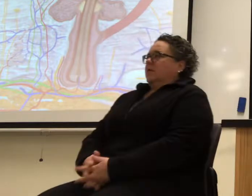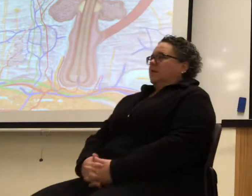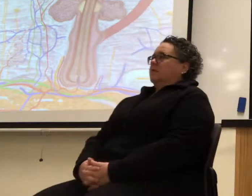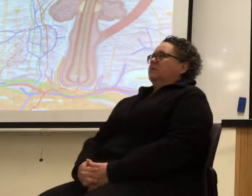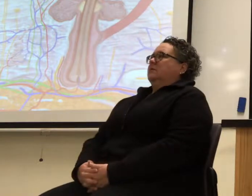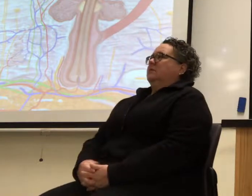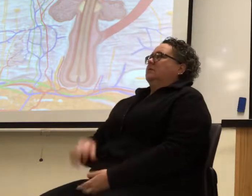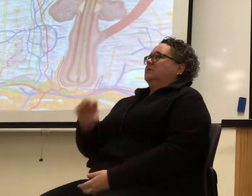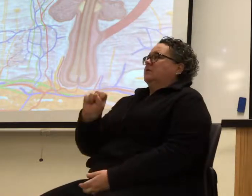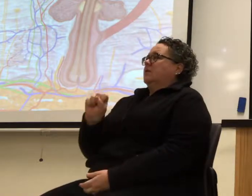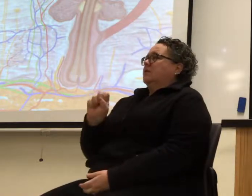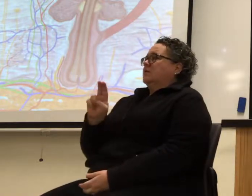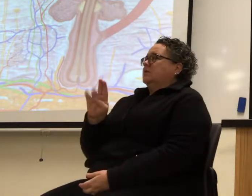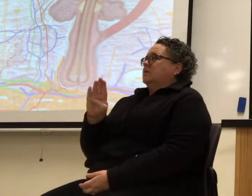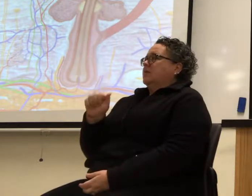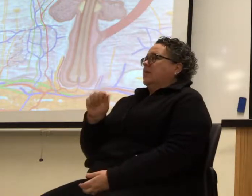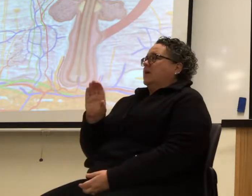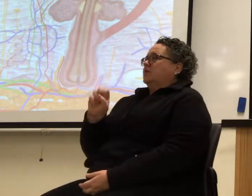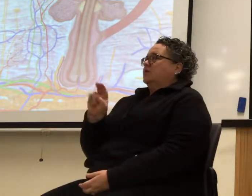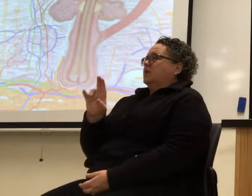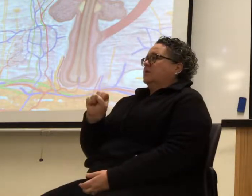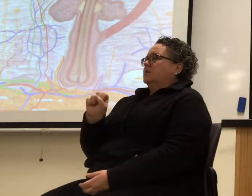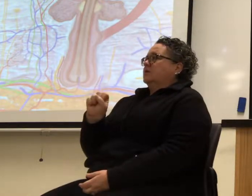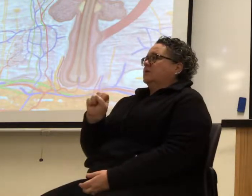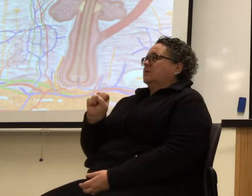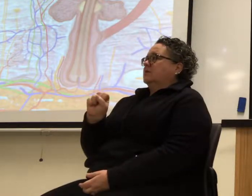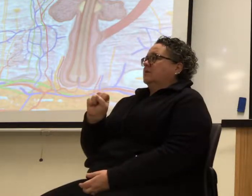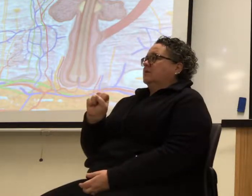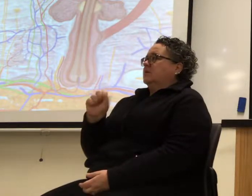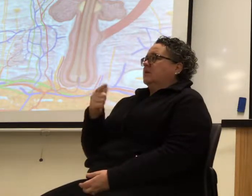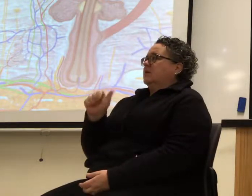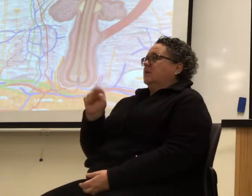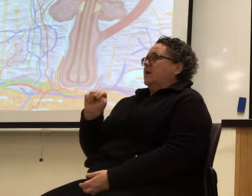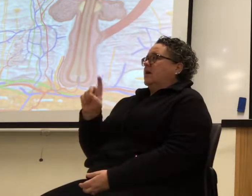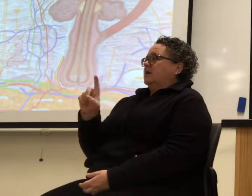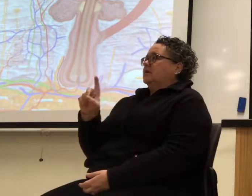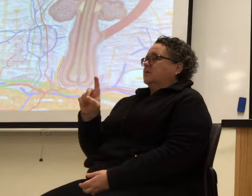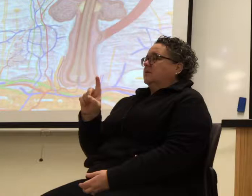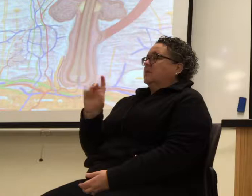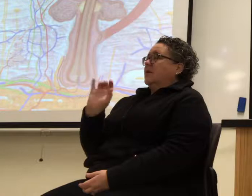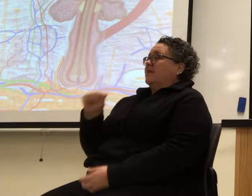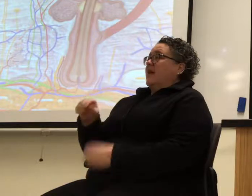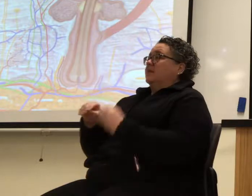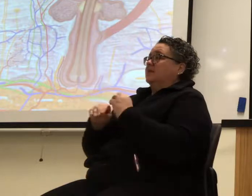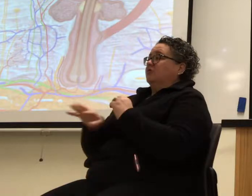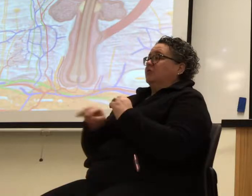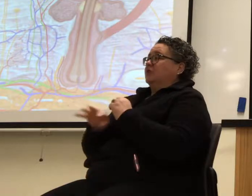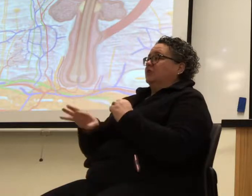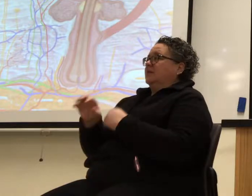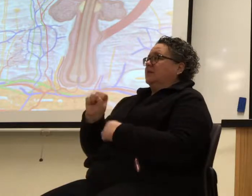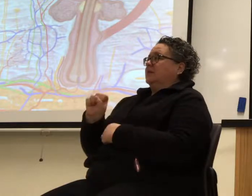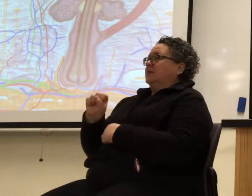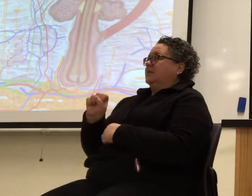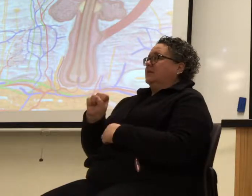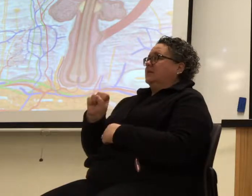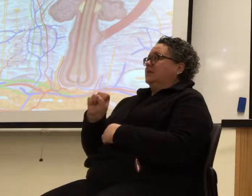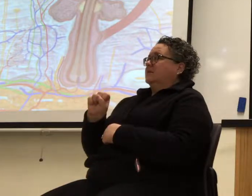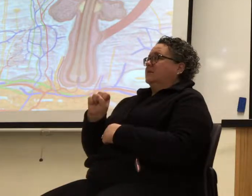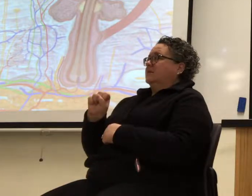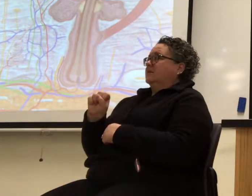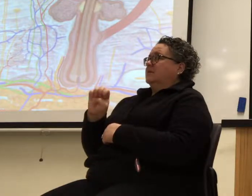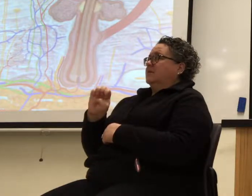So the sebaceous gland is associated with the hair follicle. Its secretion is sebum, which gives hair that nice